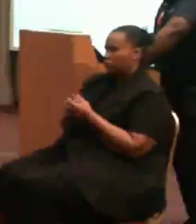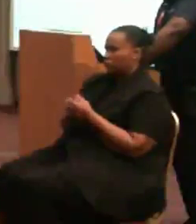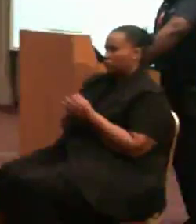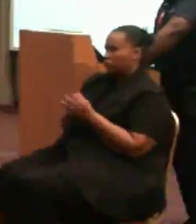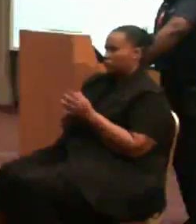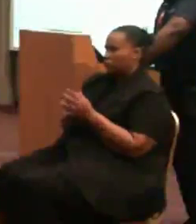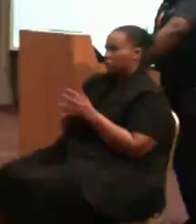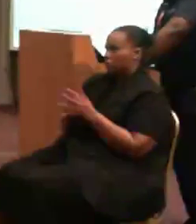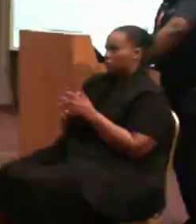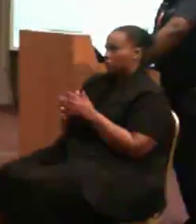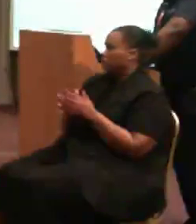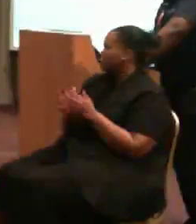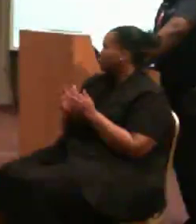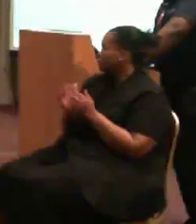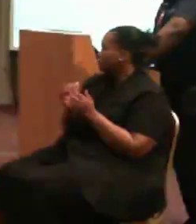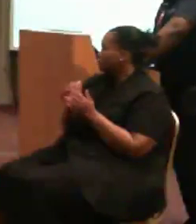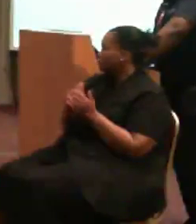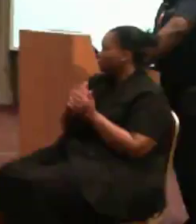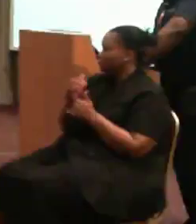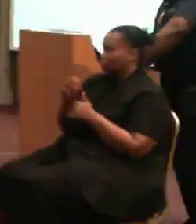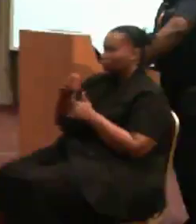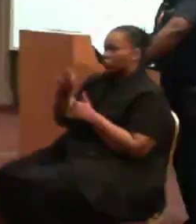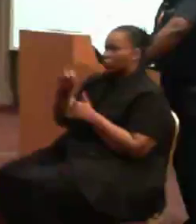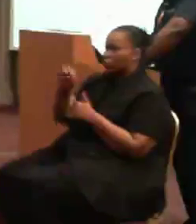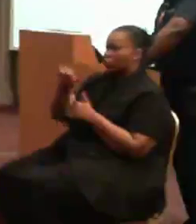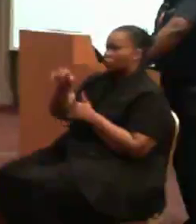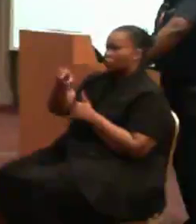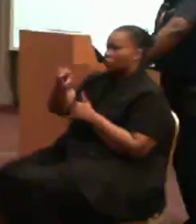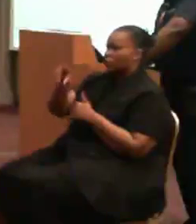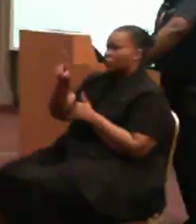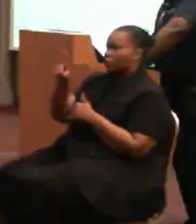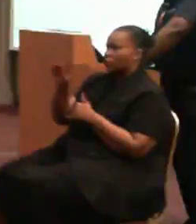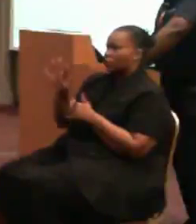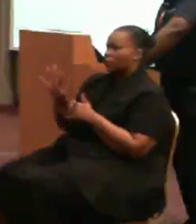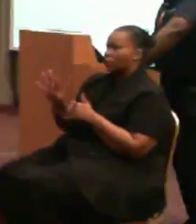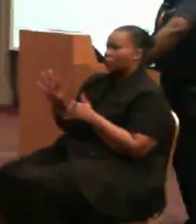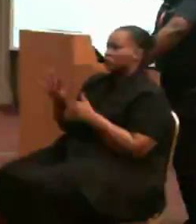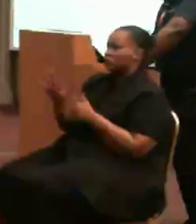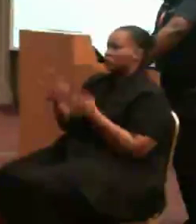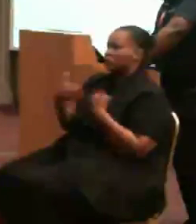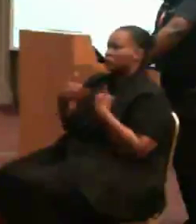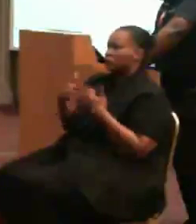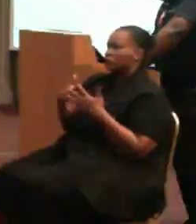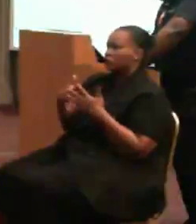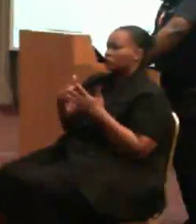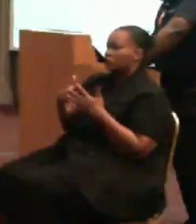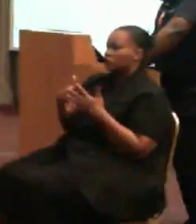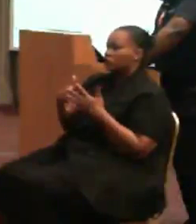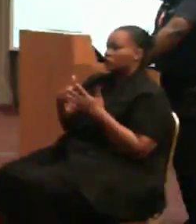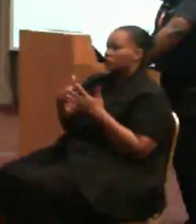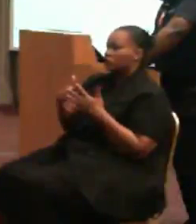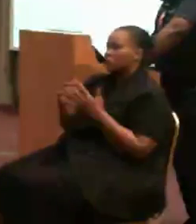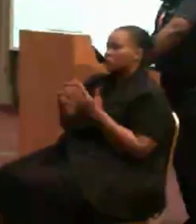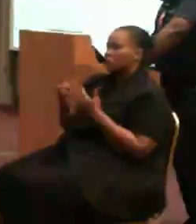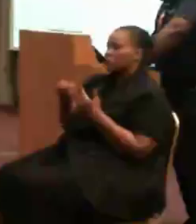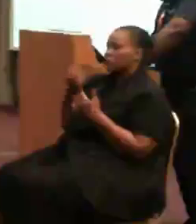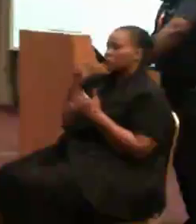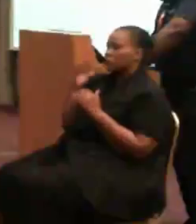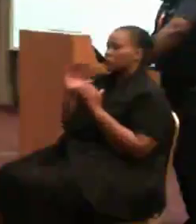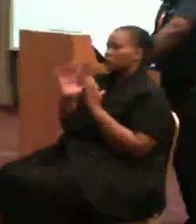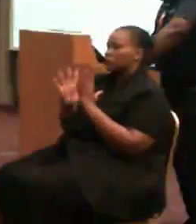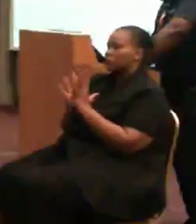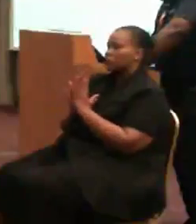to the MYPD 4. Maybe let's start with slide number 10. This is slide